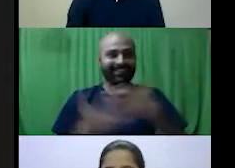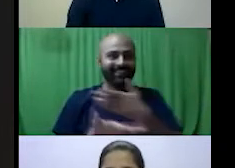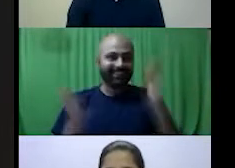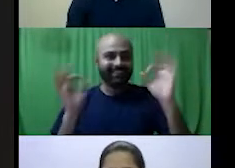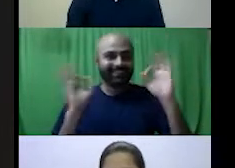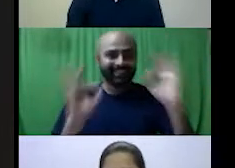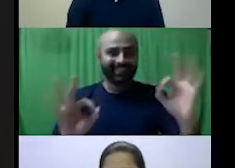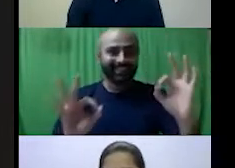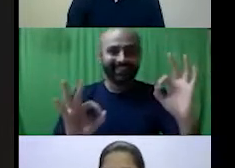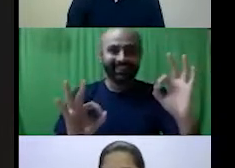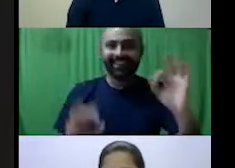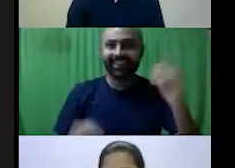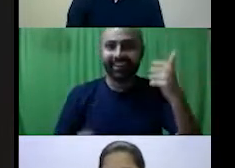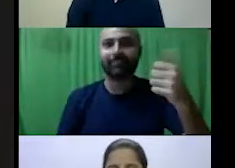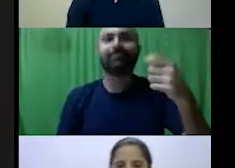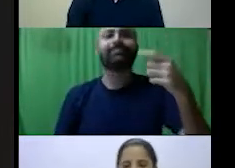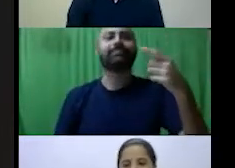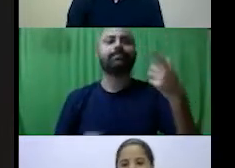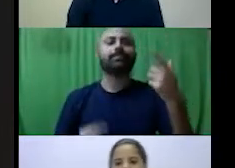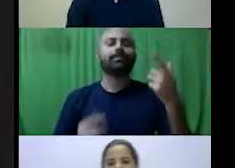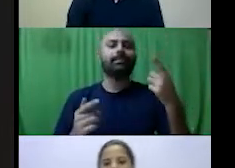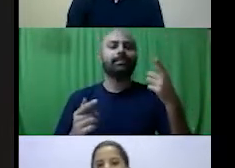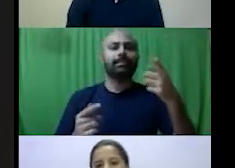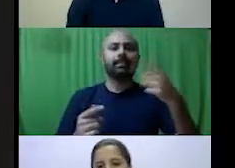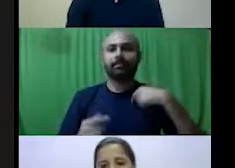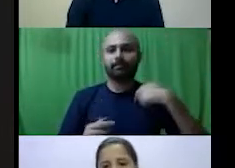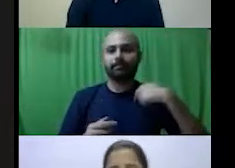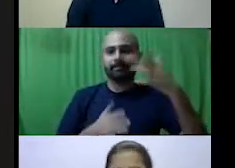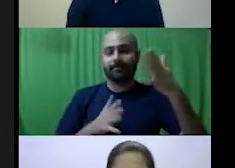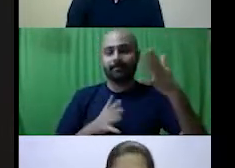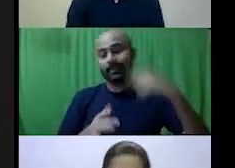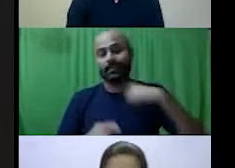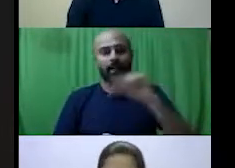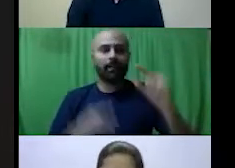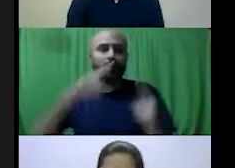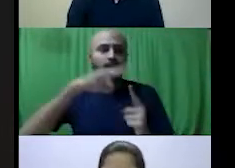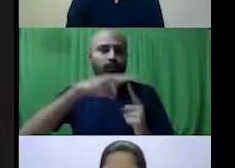Hello, everyone. It's so good to see you all.